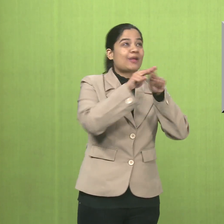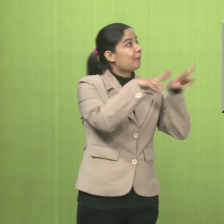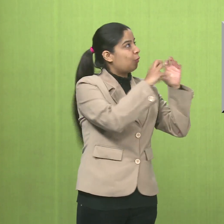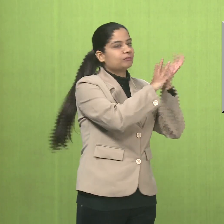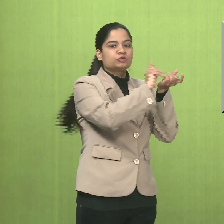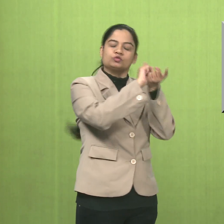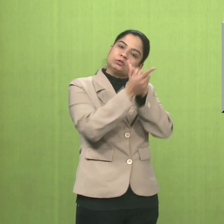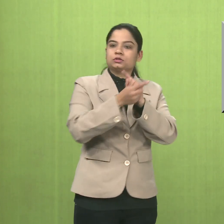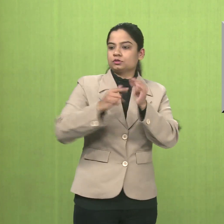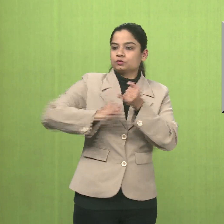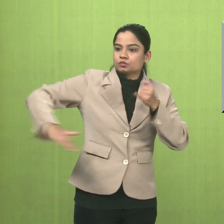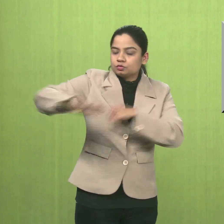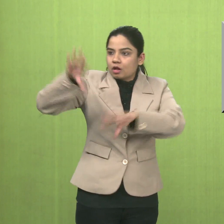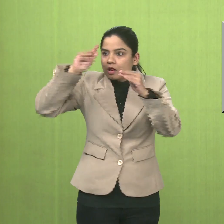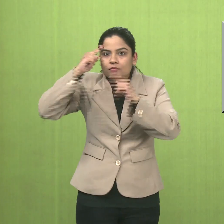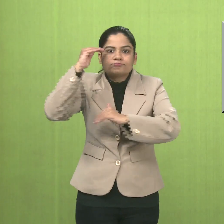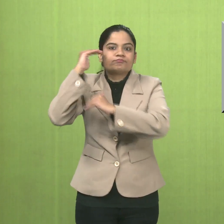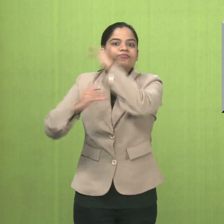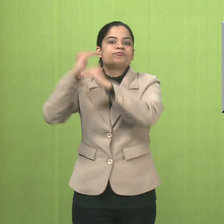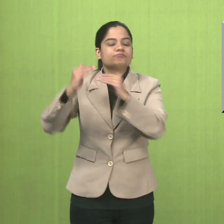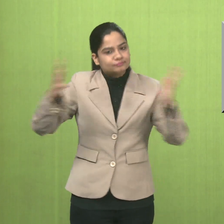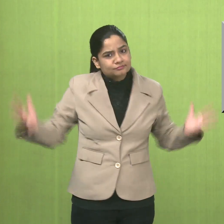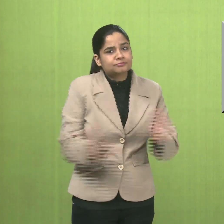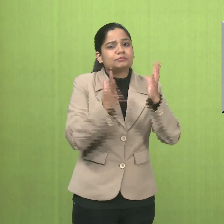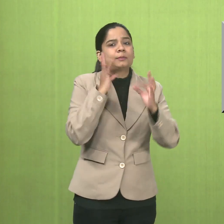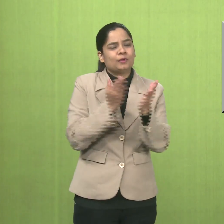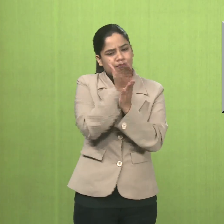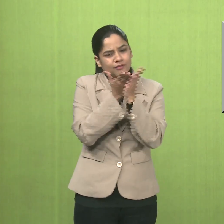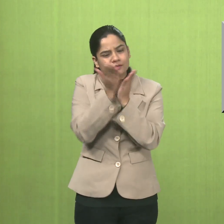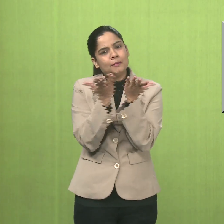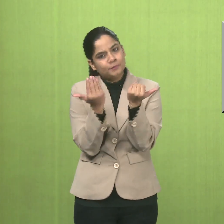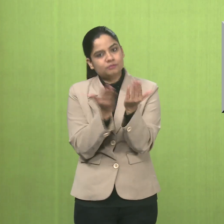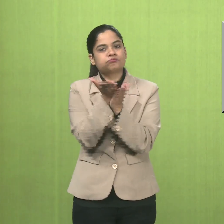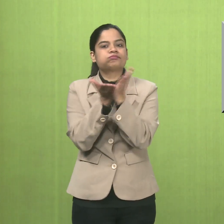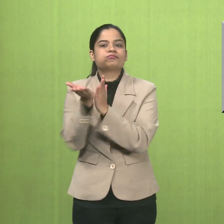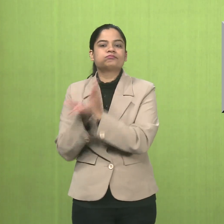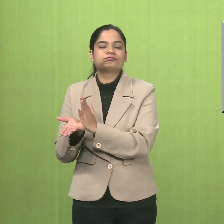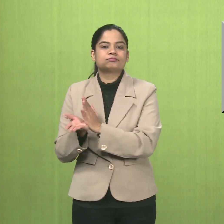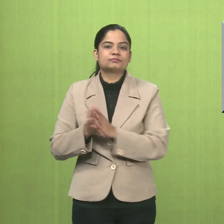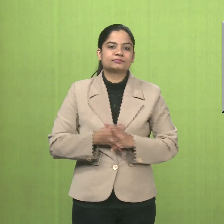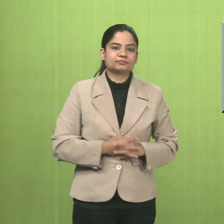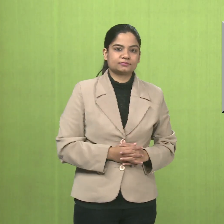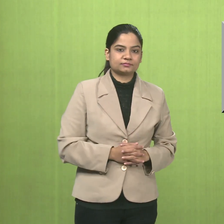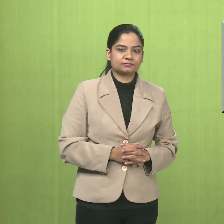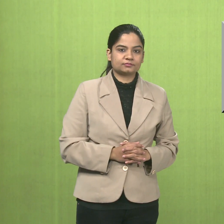get into good company, get educated, get skilled, etc. Get into voluntary